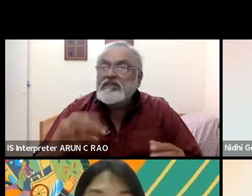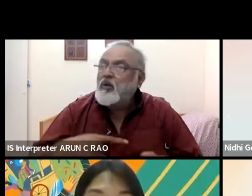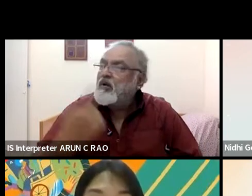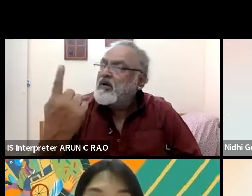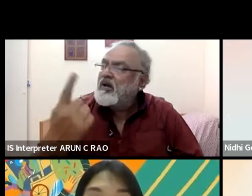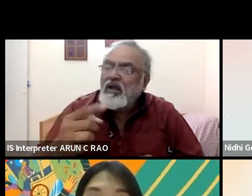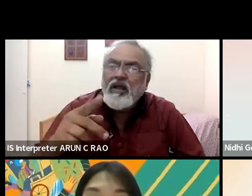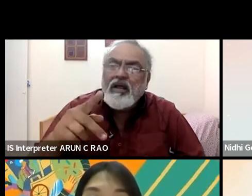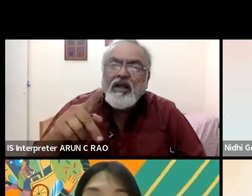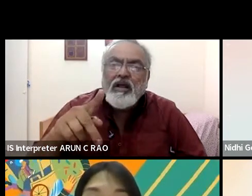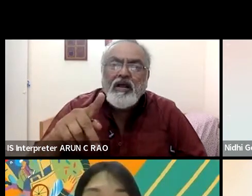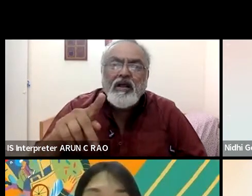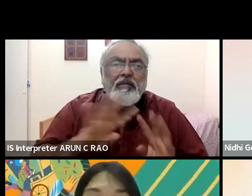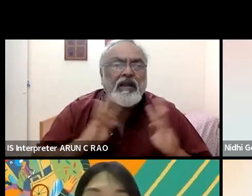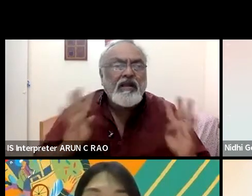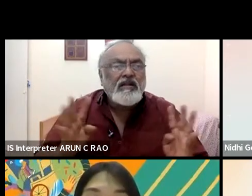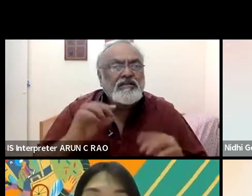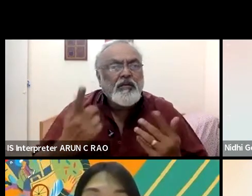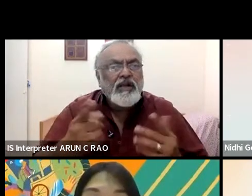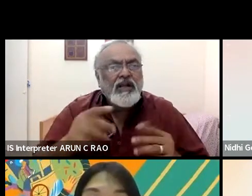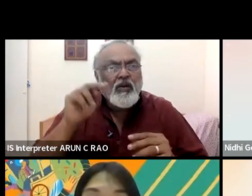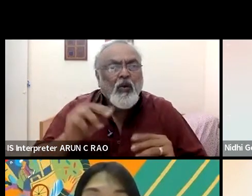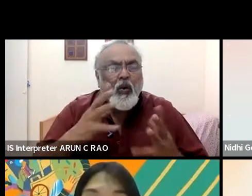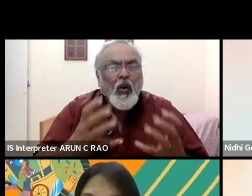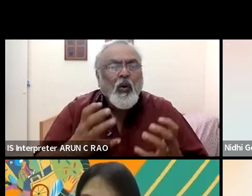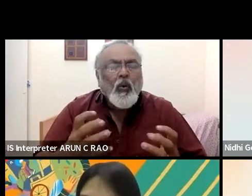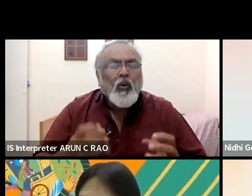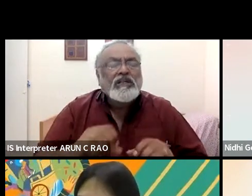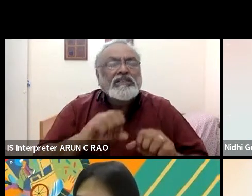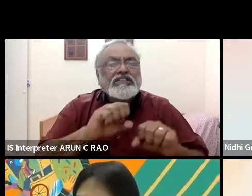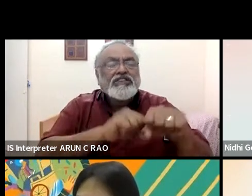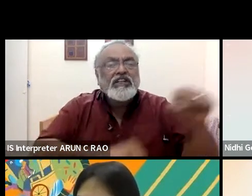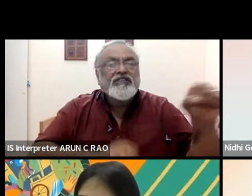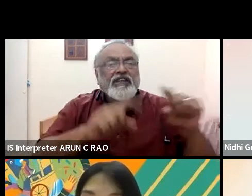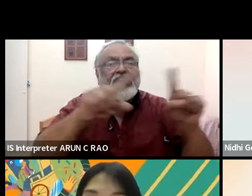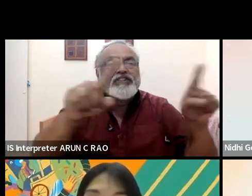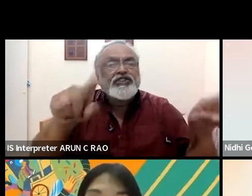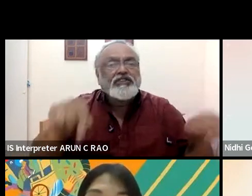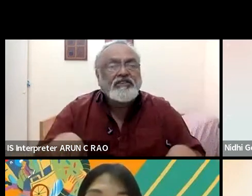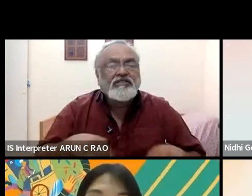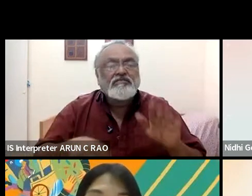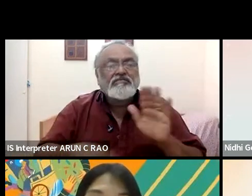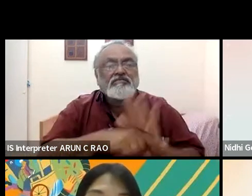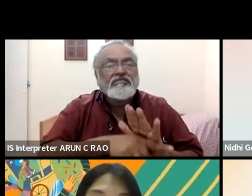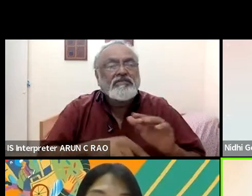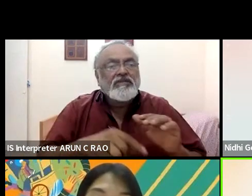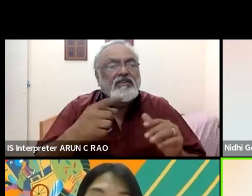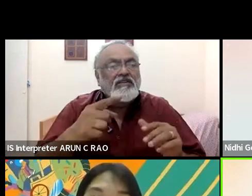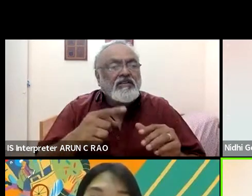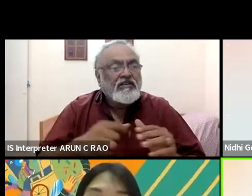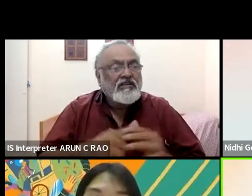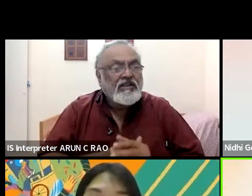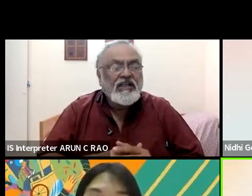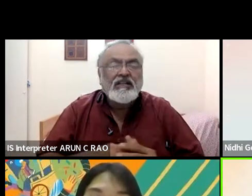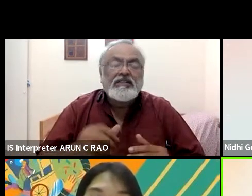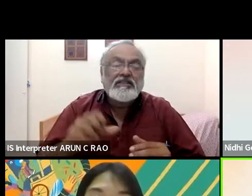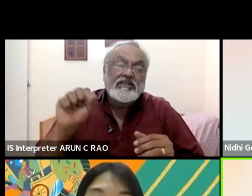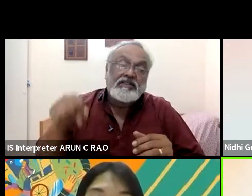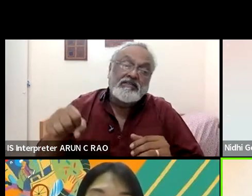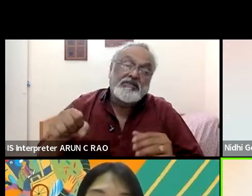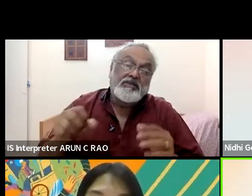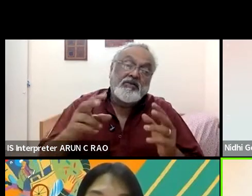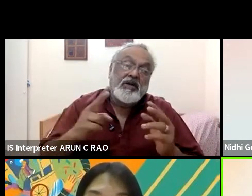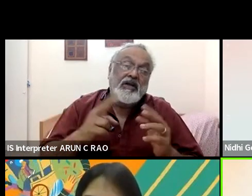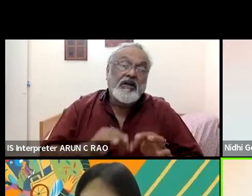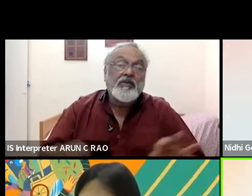around the need for certification and what that might unlock? Ramala. Yeah, thank you, Ian. I think this is a very